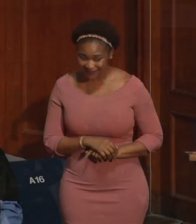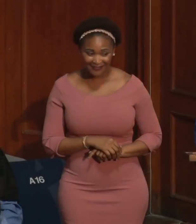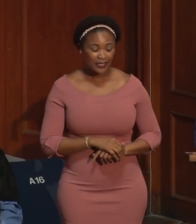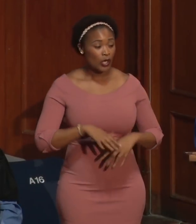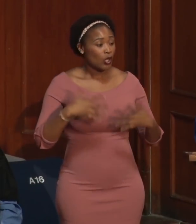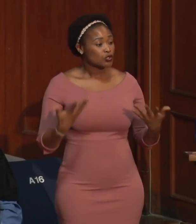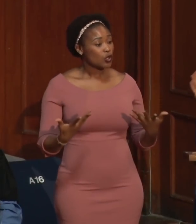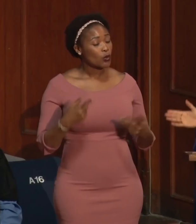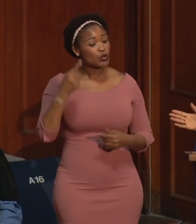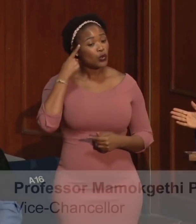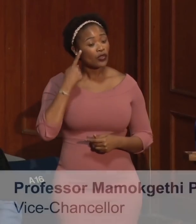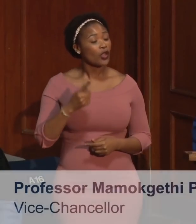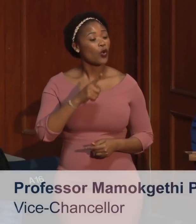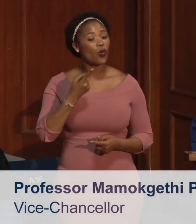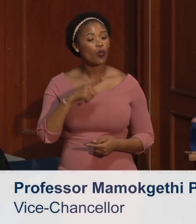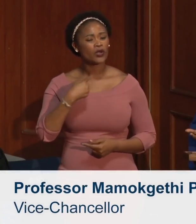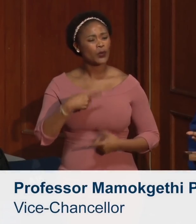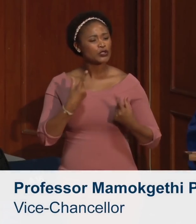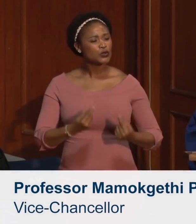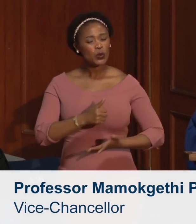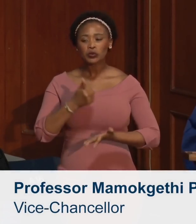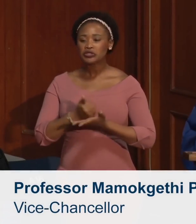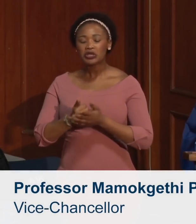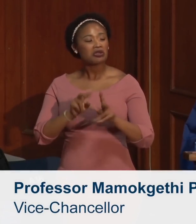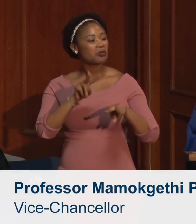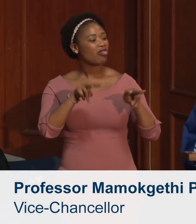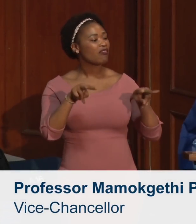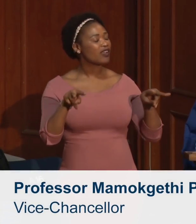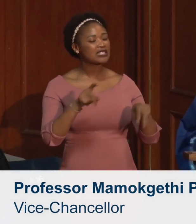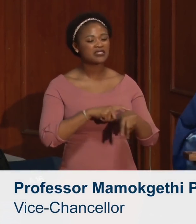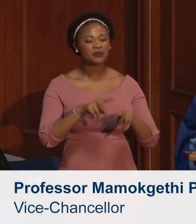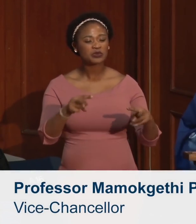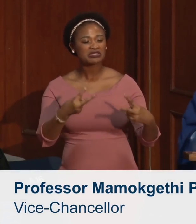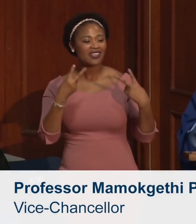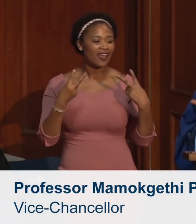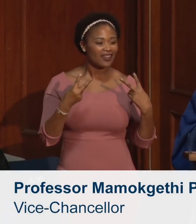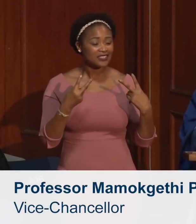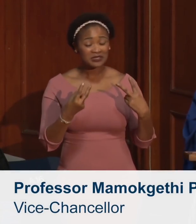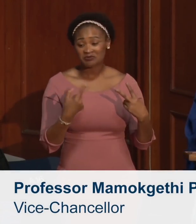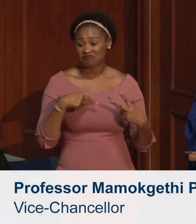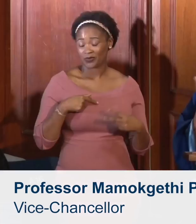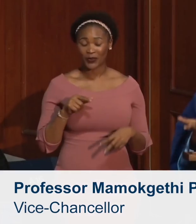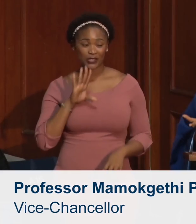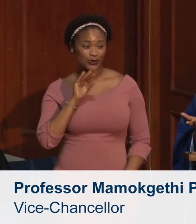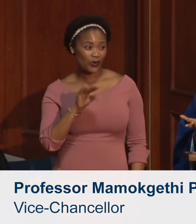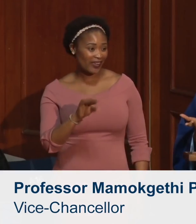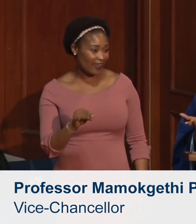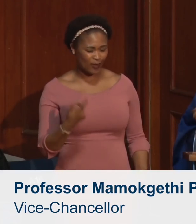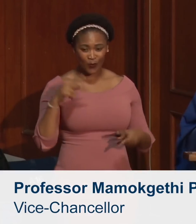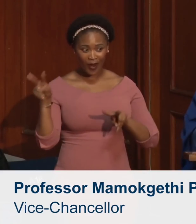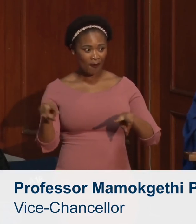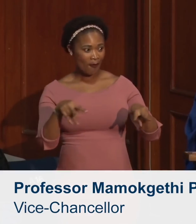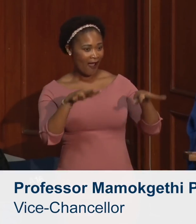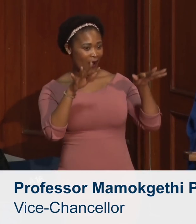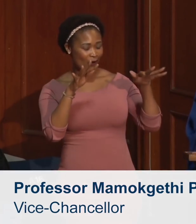So you wonder what we do sitting here, we're looking, sometimes you see us as if we're talking, we're admiring, of course,